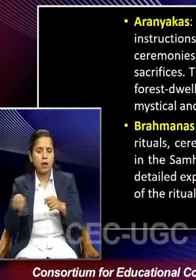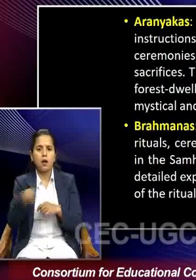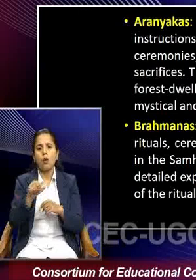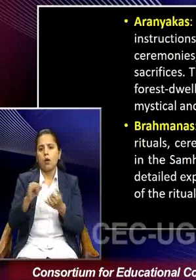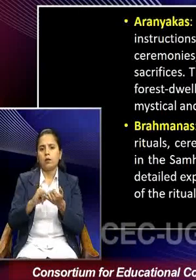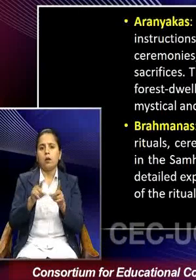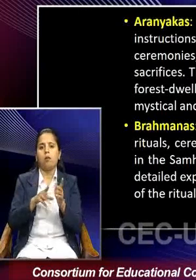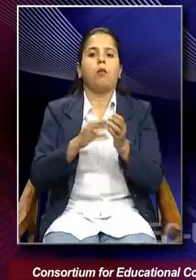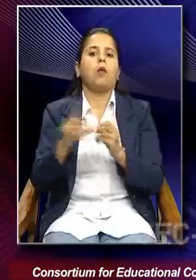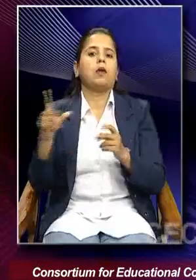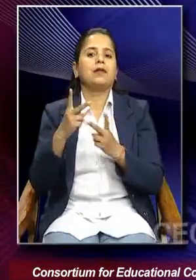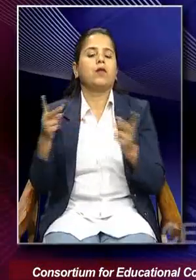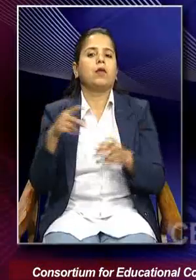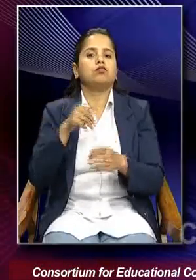teachings.